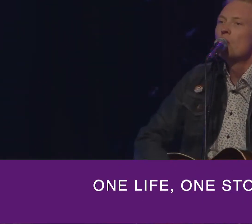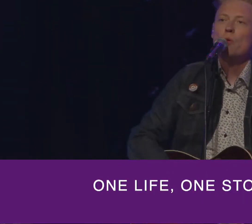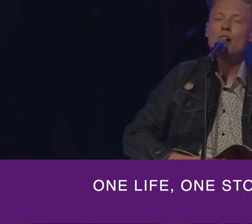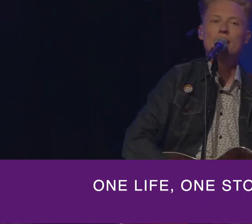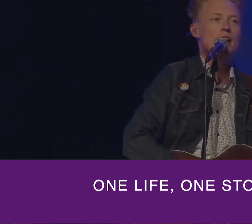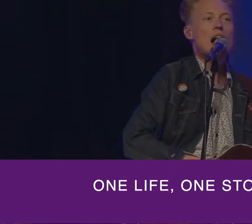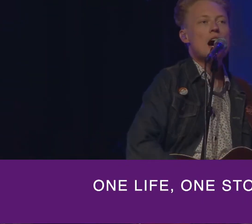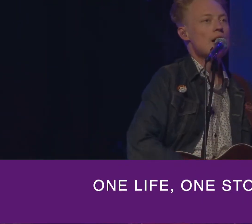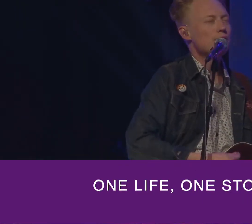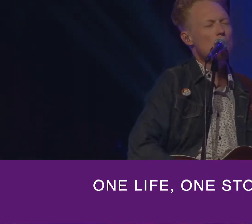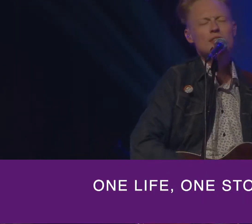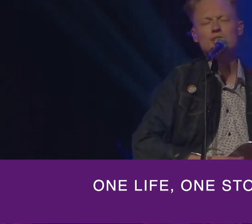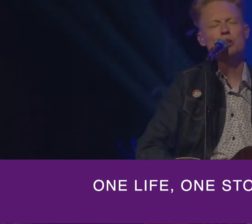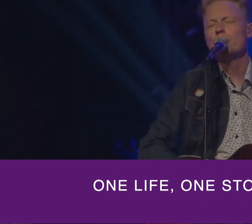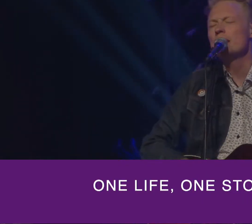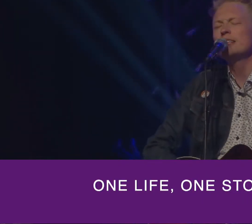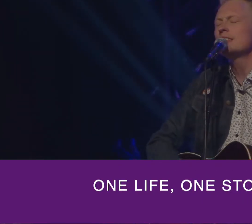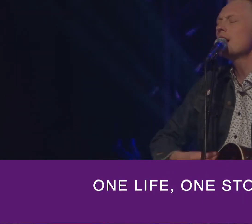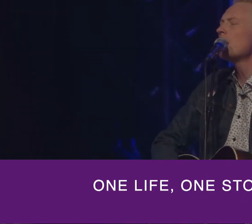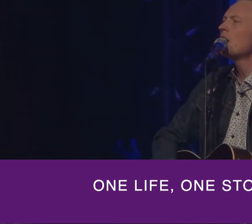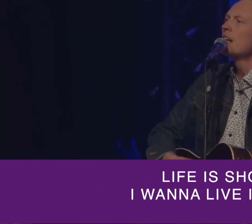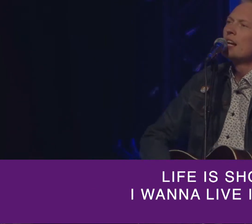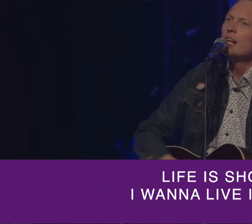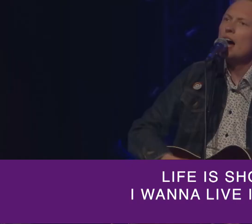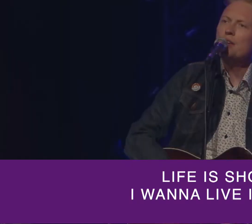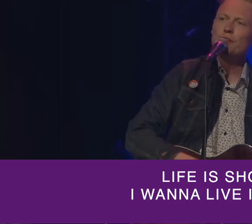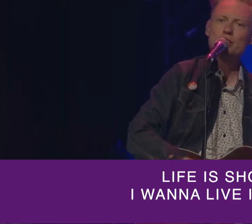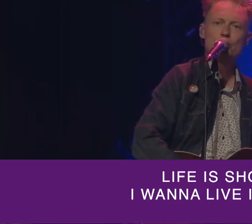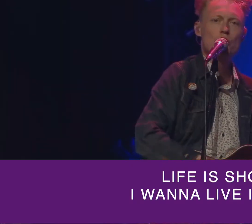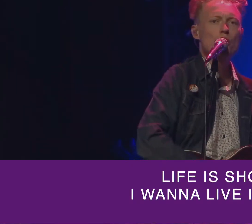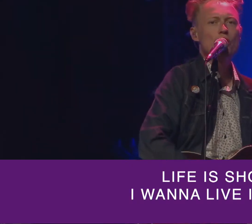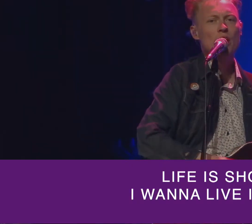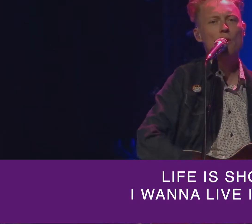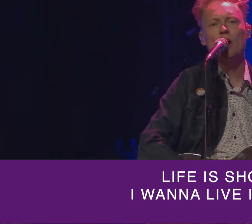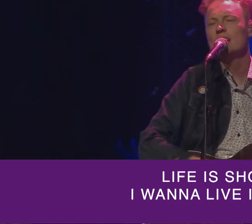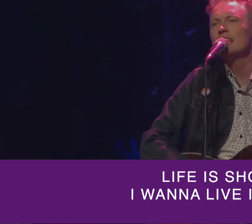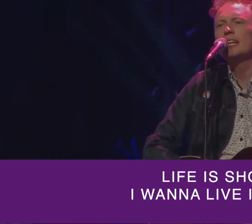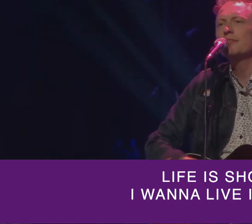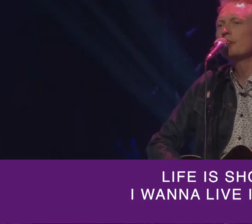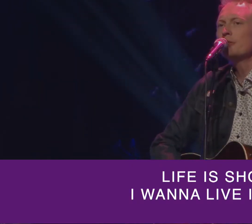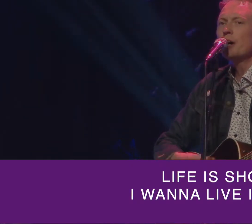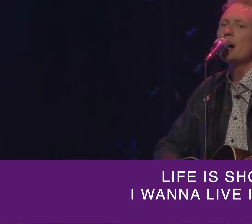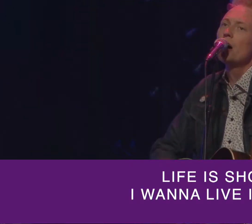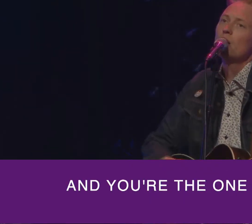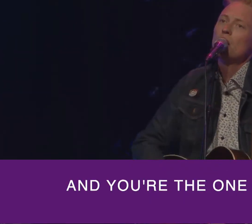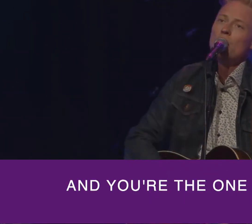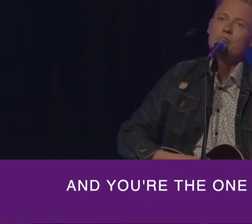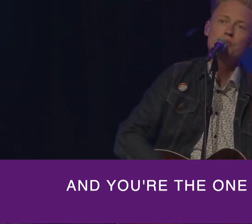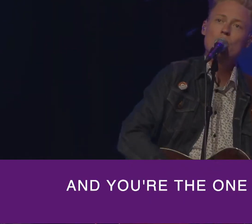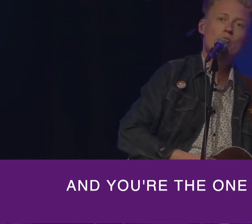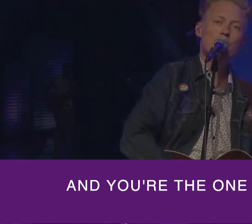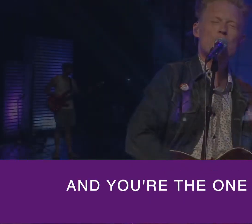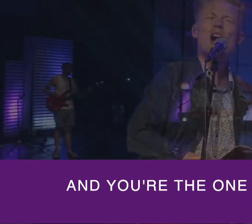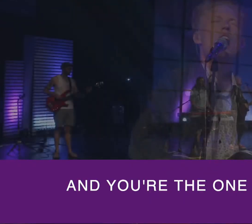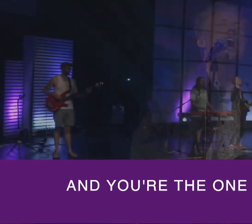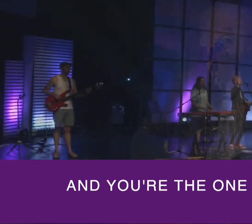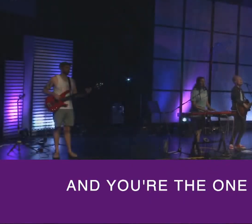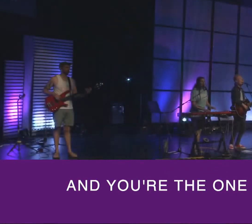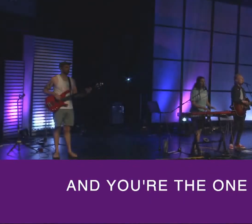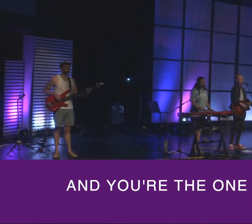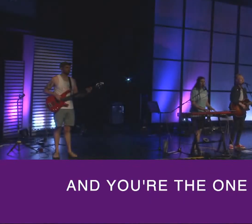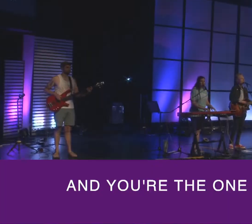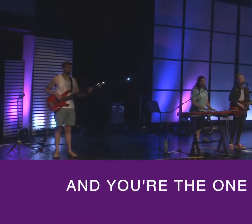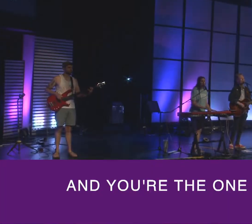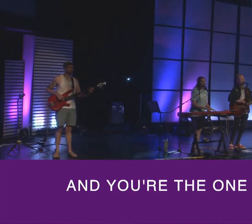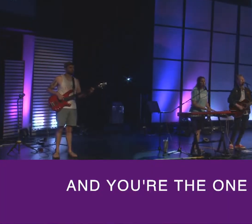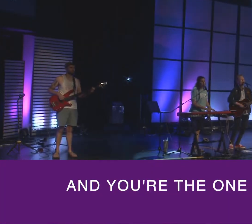well. One life, one story to tell. Life is short, I wanna live it well. And you're the one